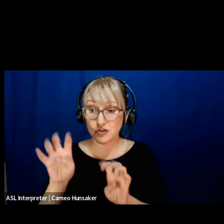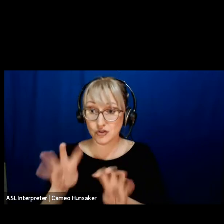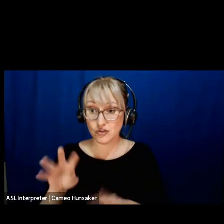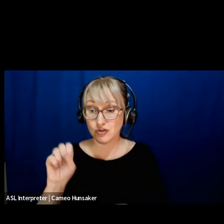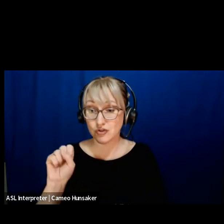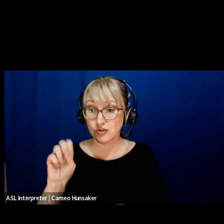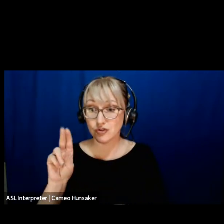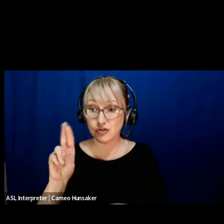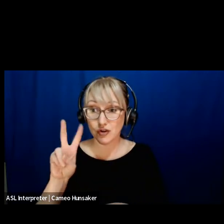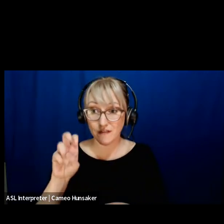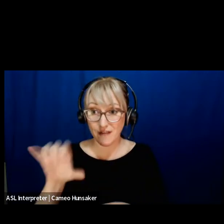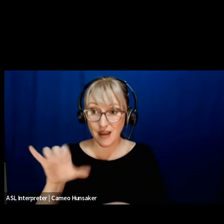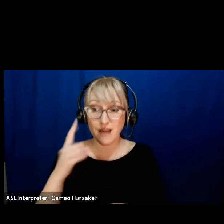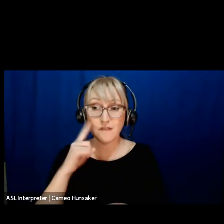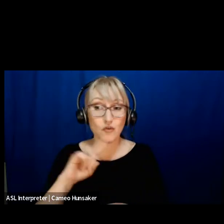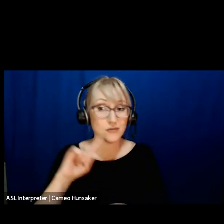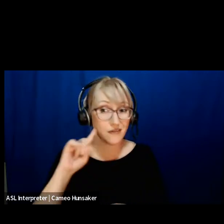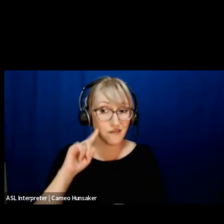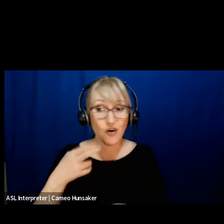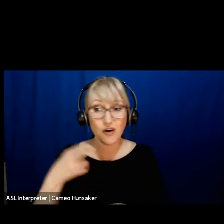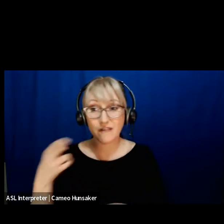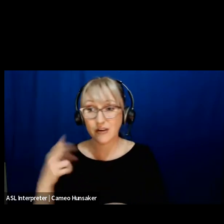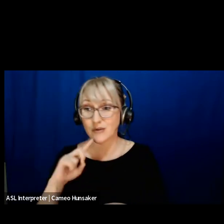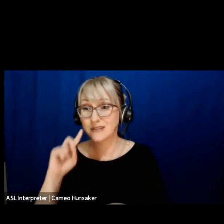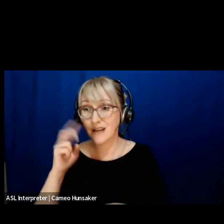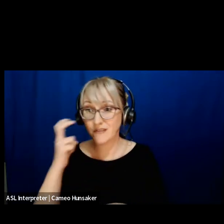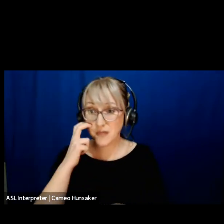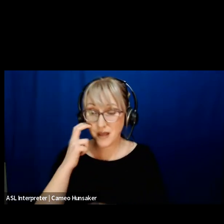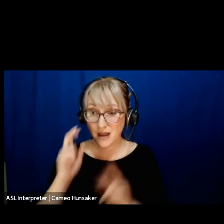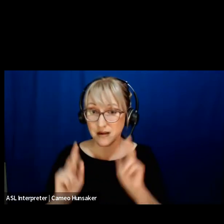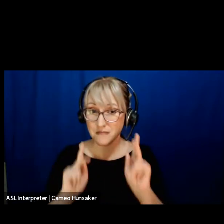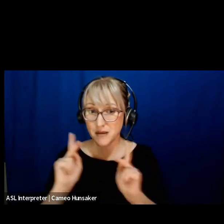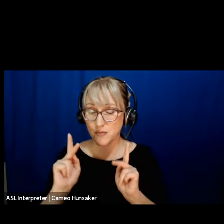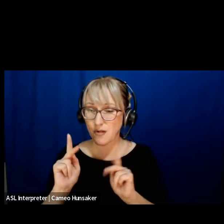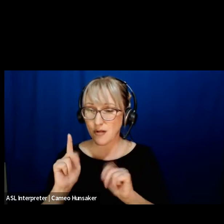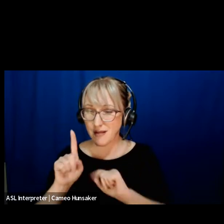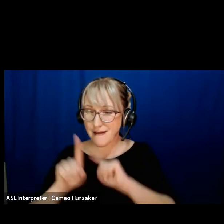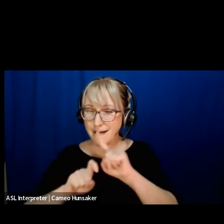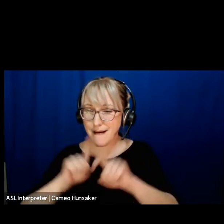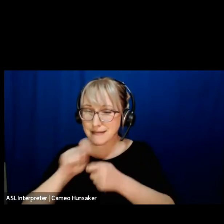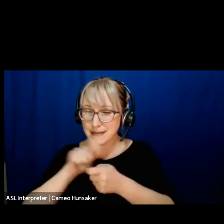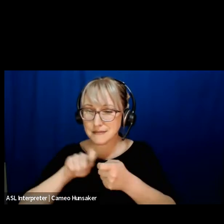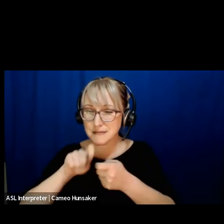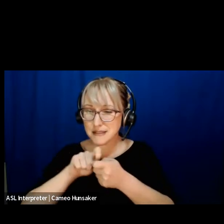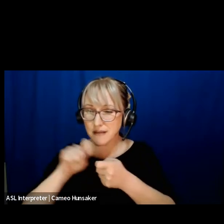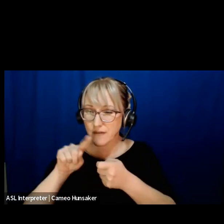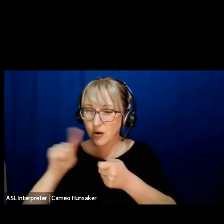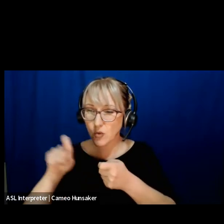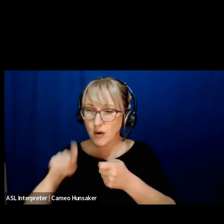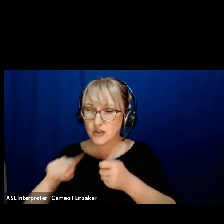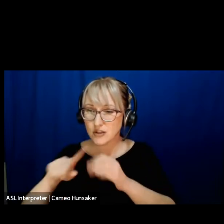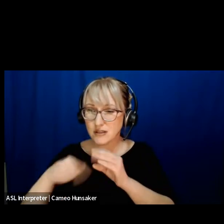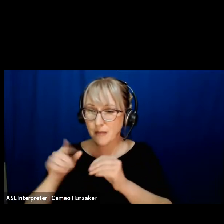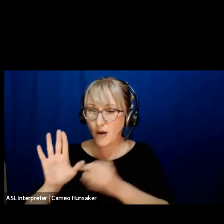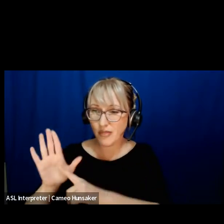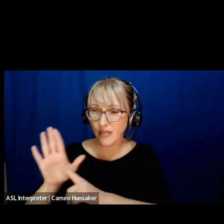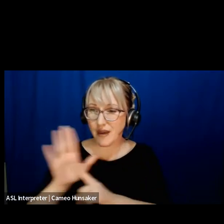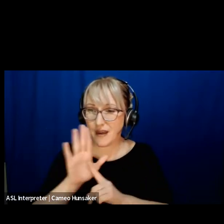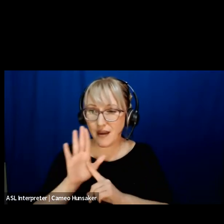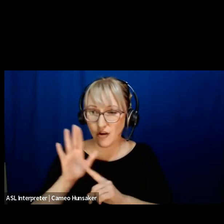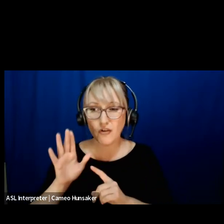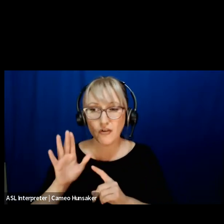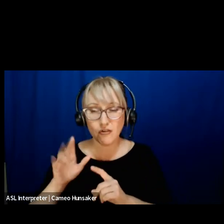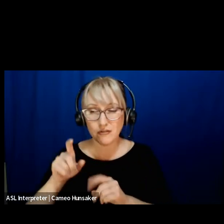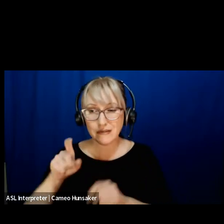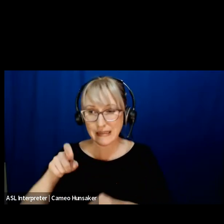deaf and hard of hearing, deaf-blind folks to take, asking specific questions about what their needs are. So